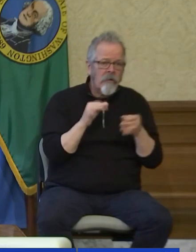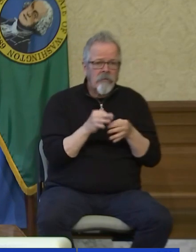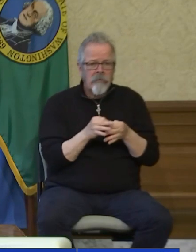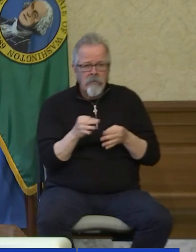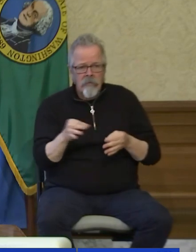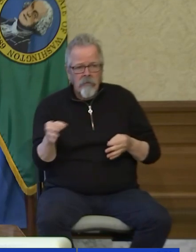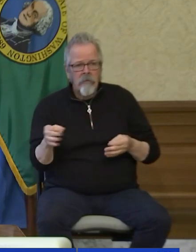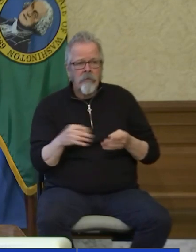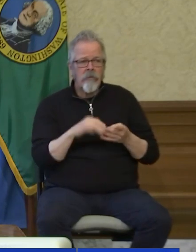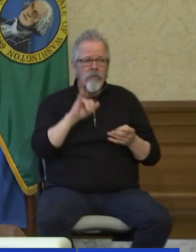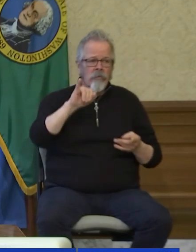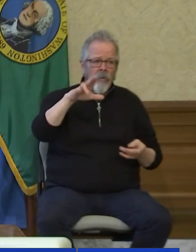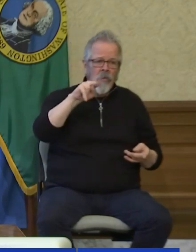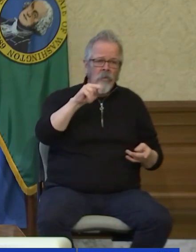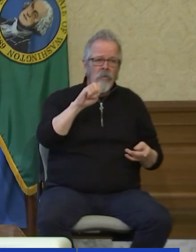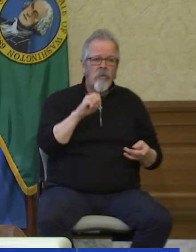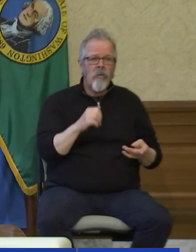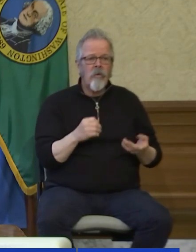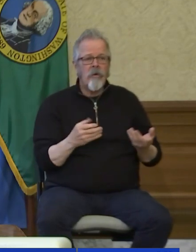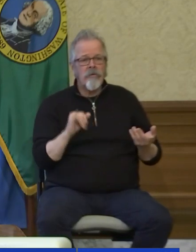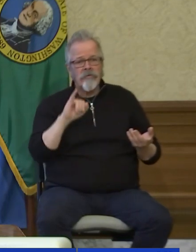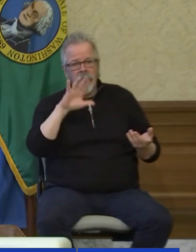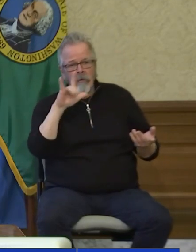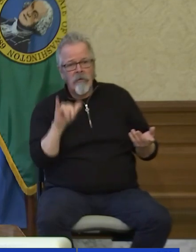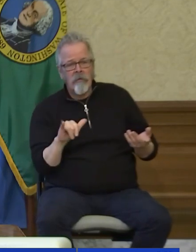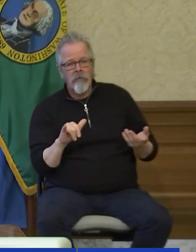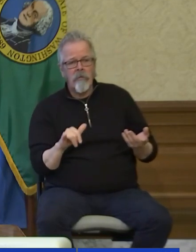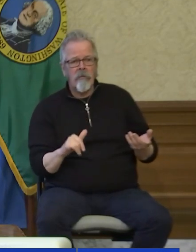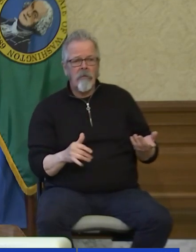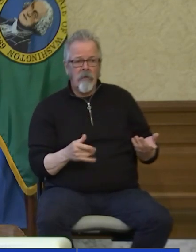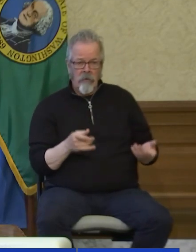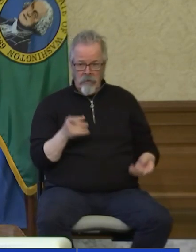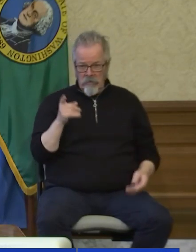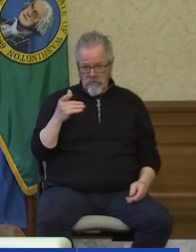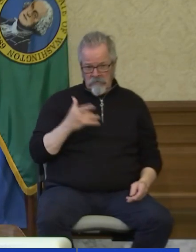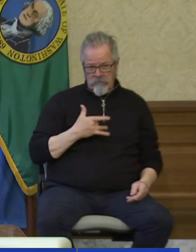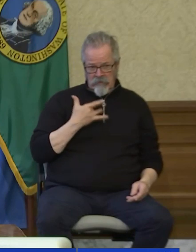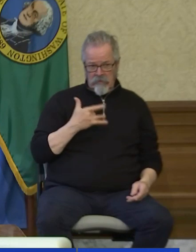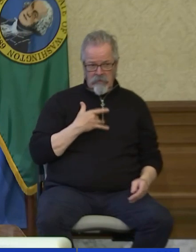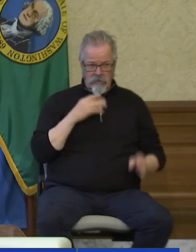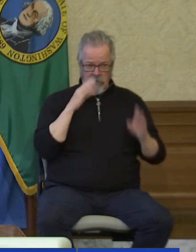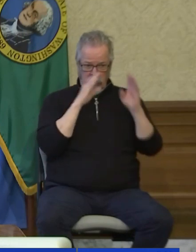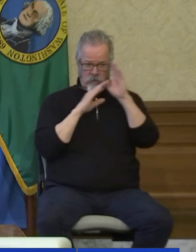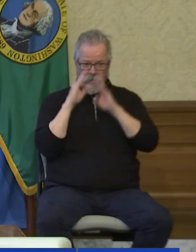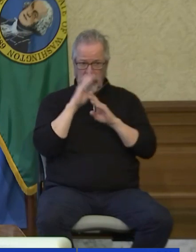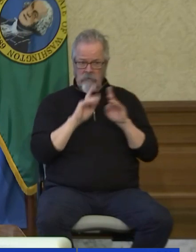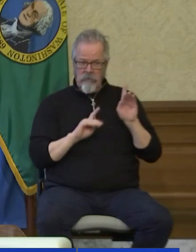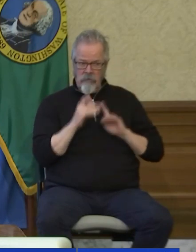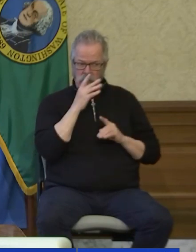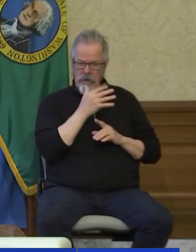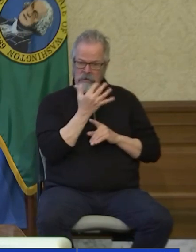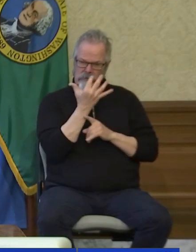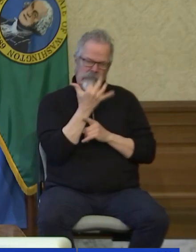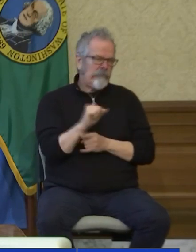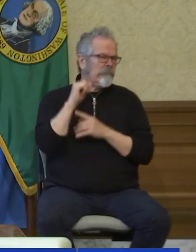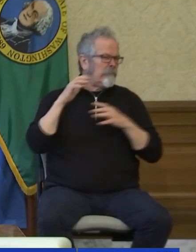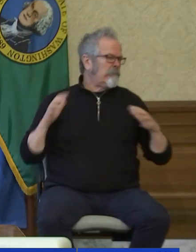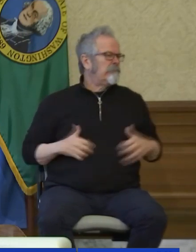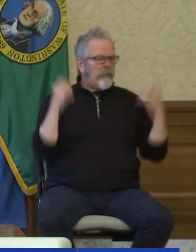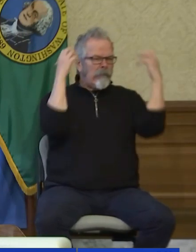you expect to have to raise the enforcement level, be it National Guard or local police? No, look, the vast majority